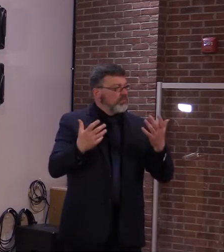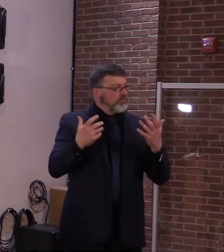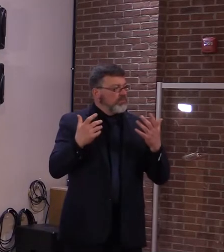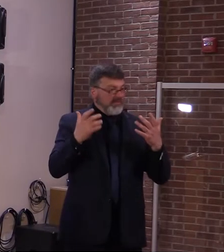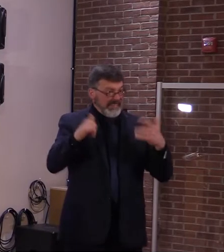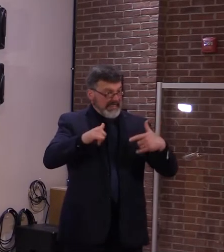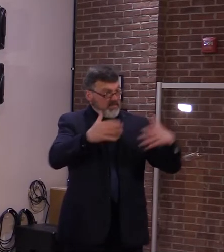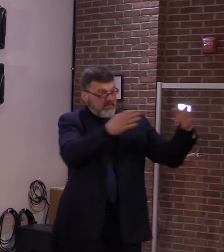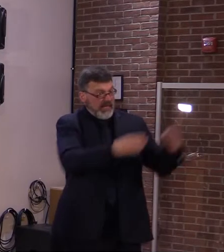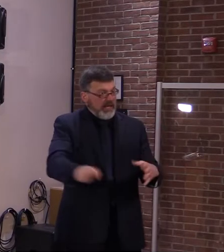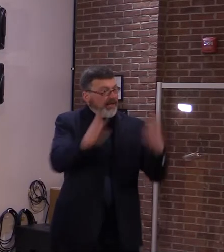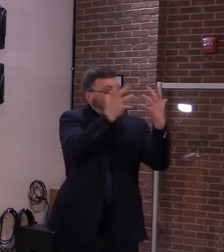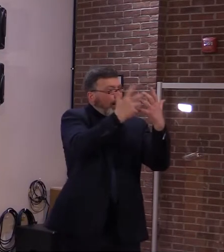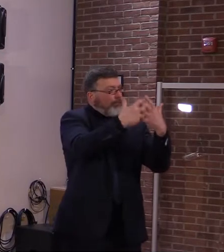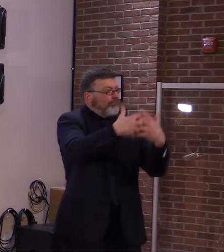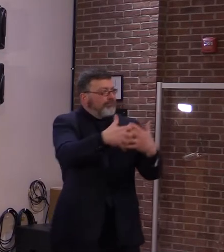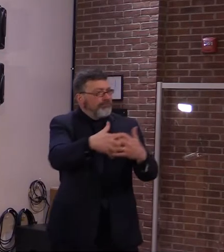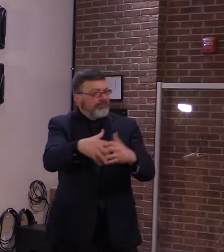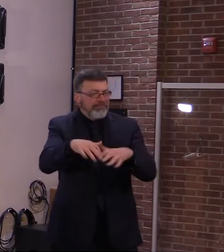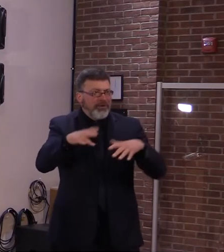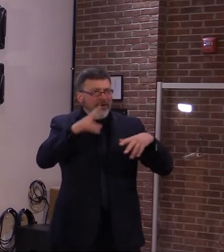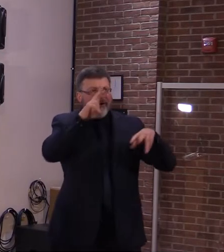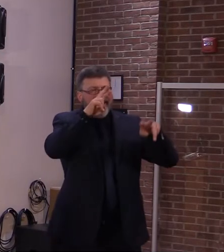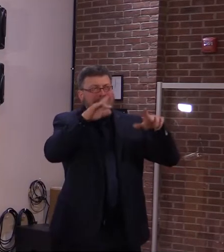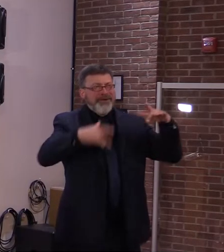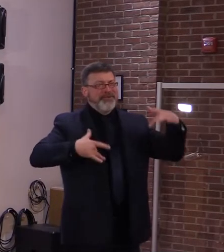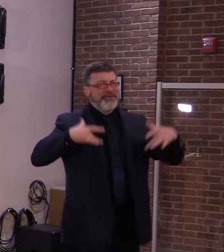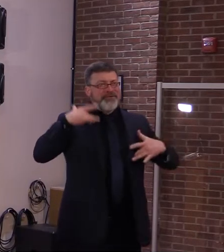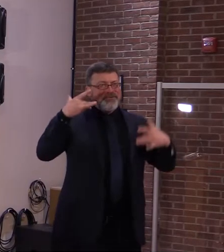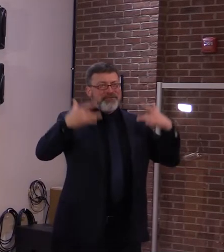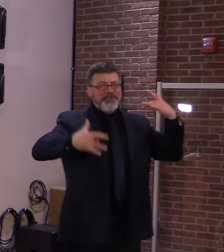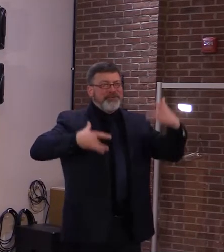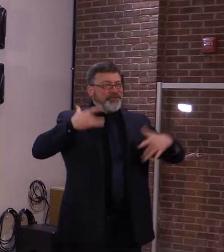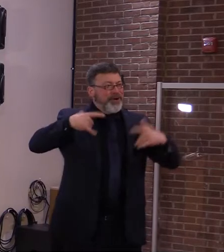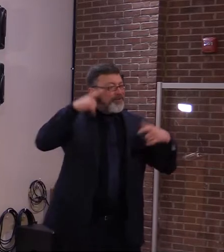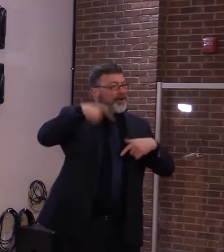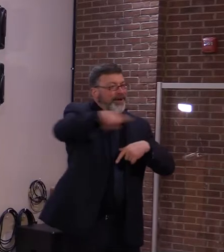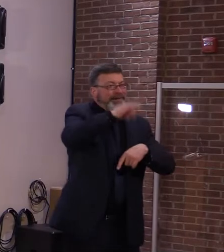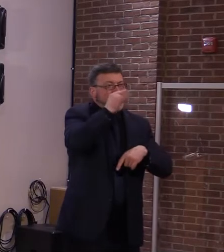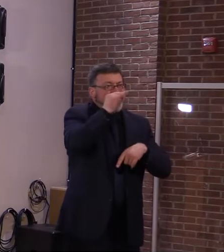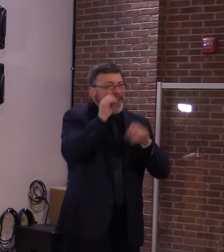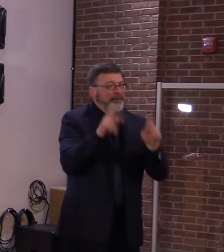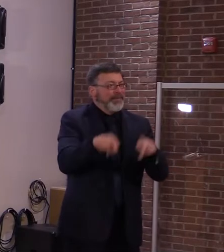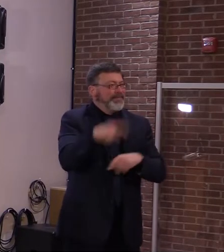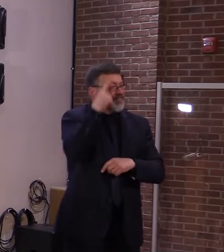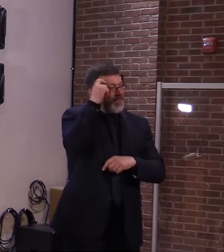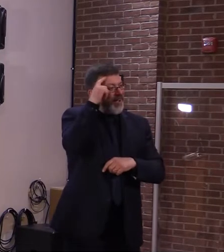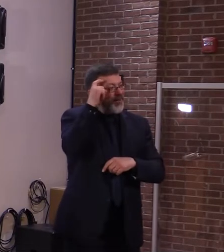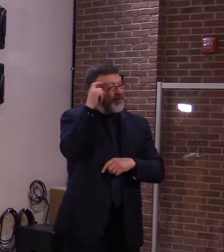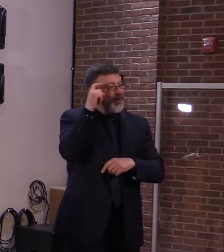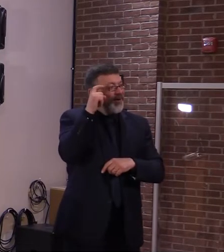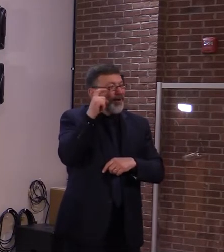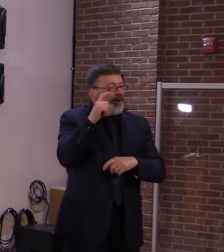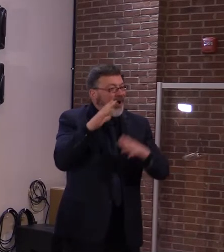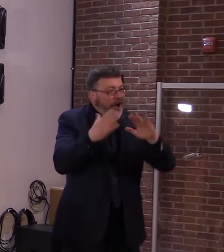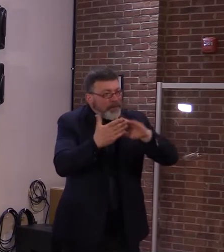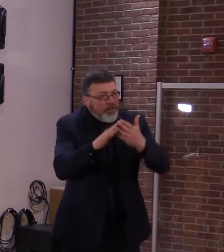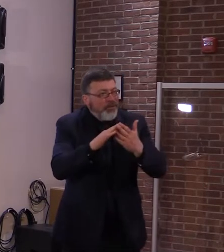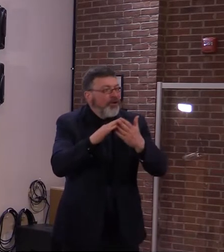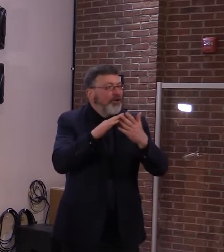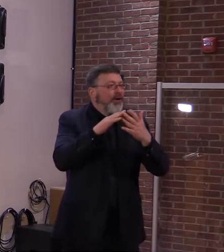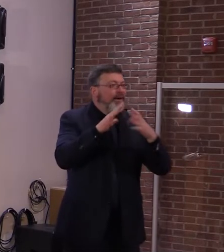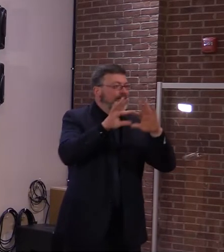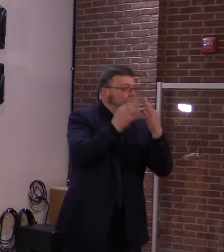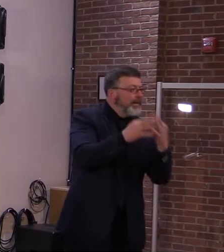in the right direction. So we couldn't be more pleased with the support from schools and the community stepping up. And Vermont After School has been wonderful and